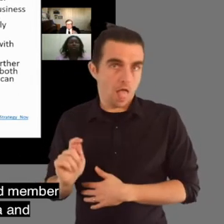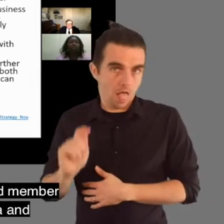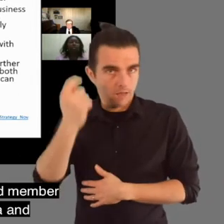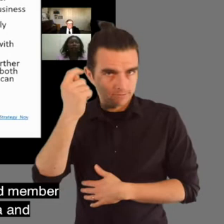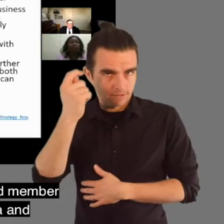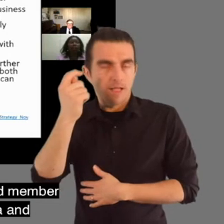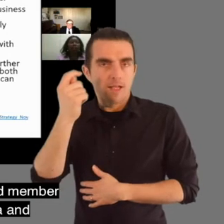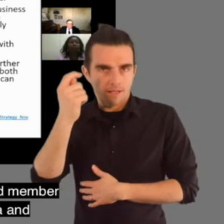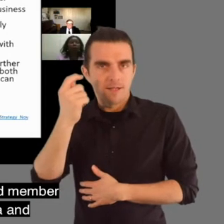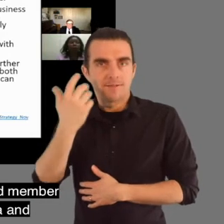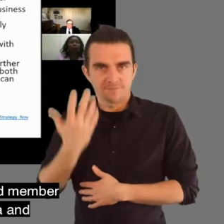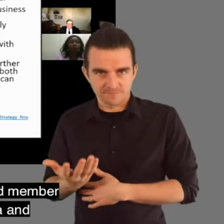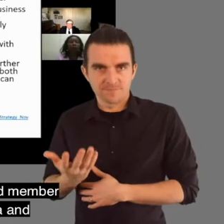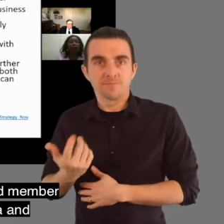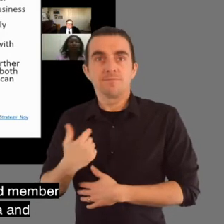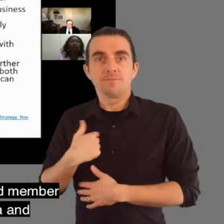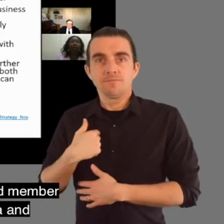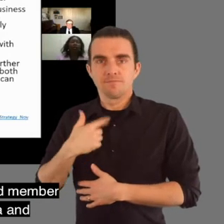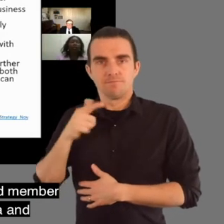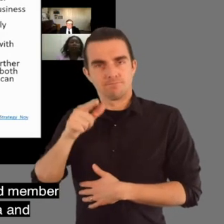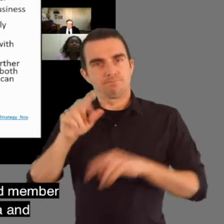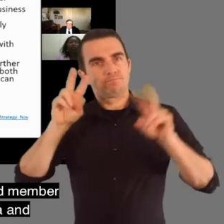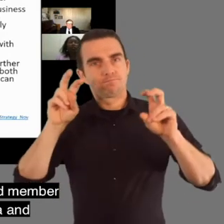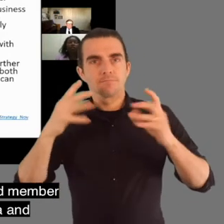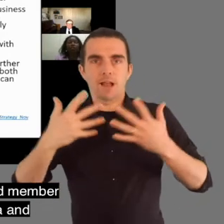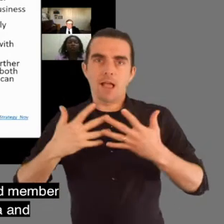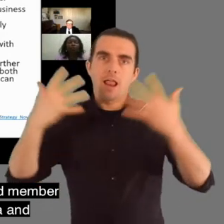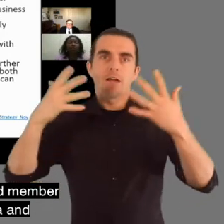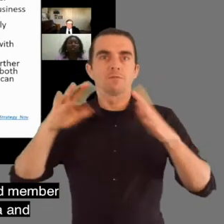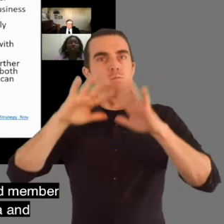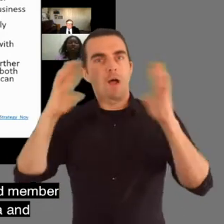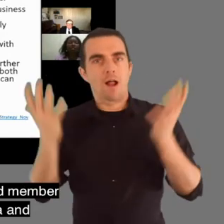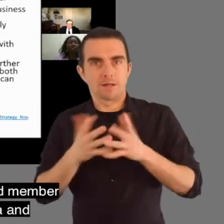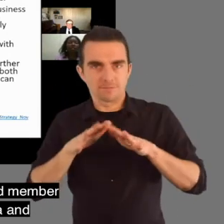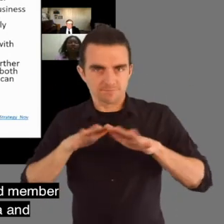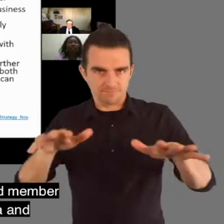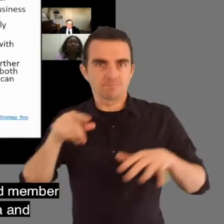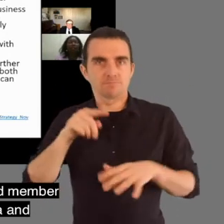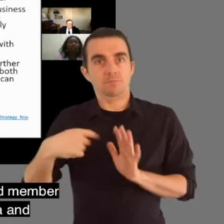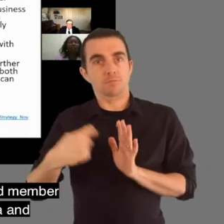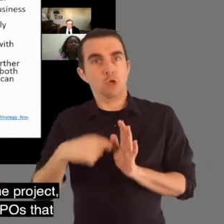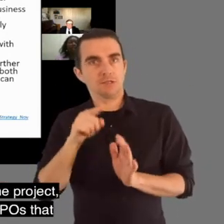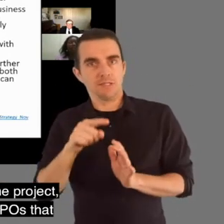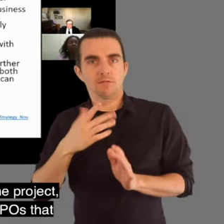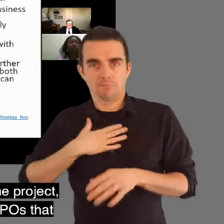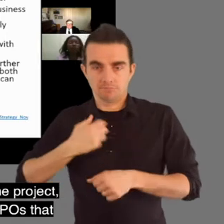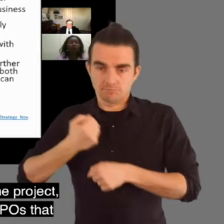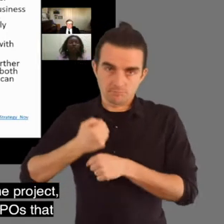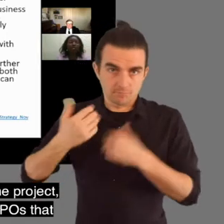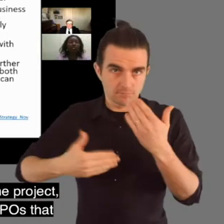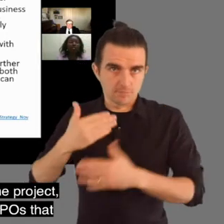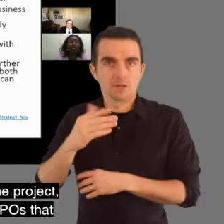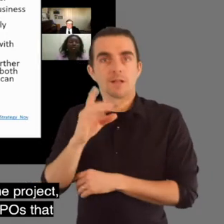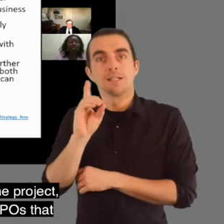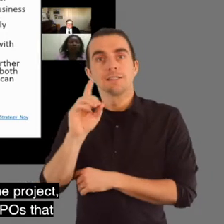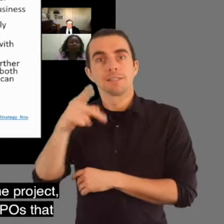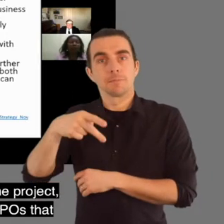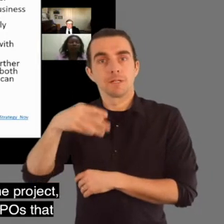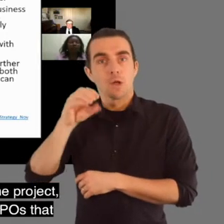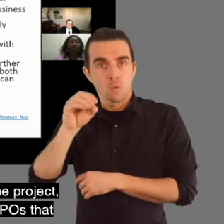organization, which I am a board member, is a part of this project in Kenya. And Light for the World is the